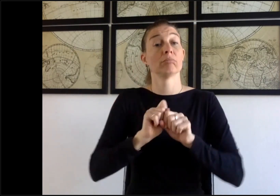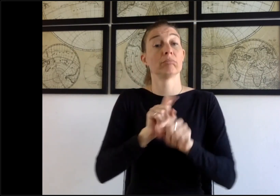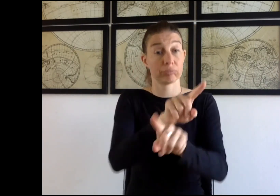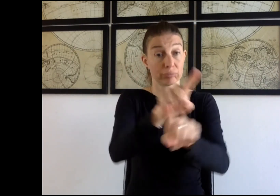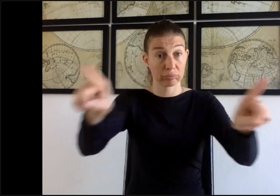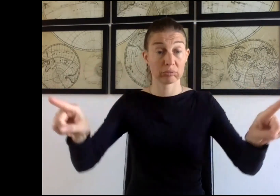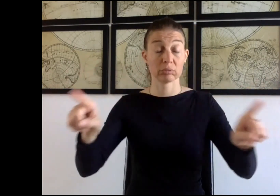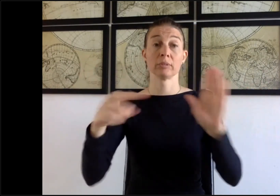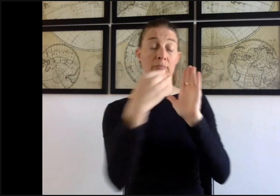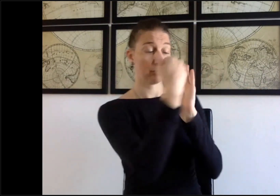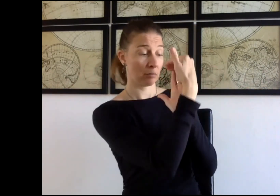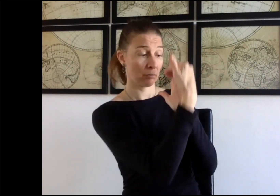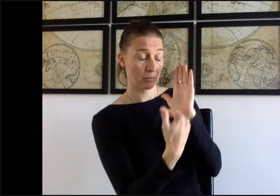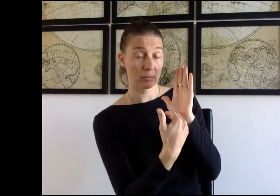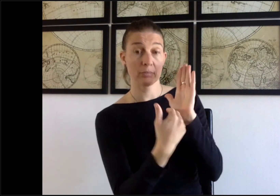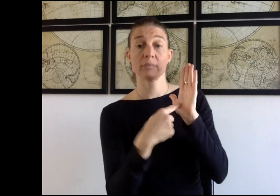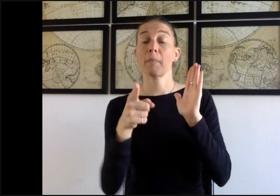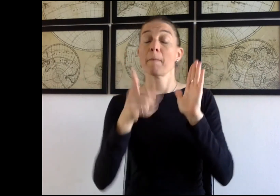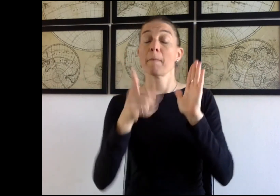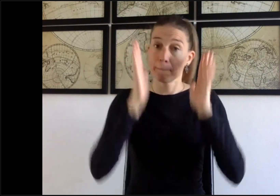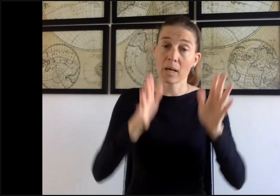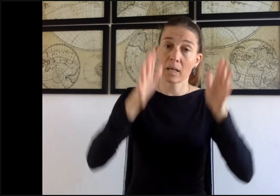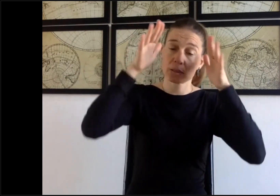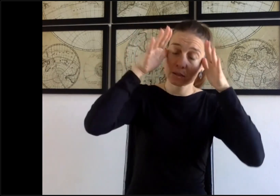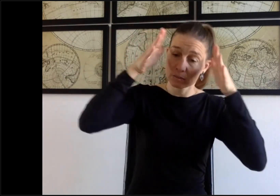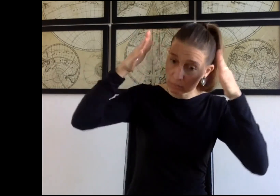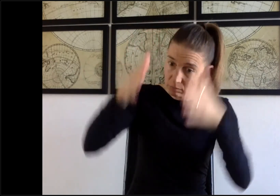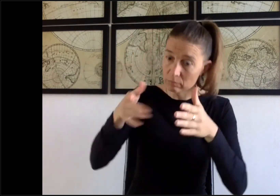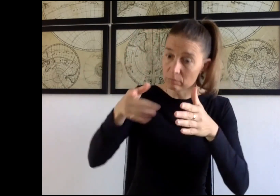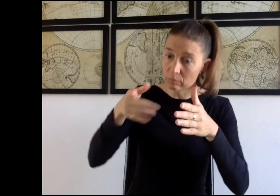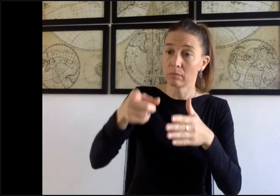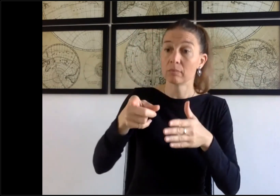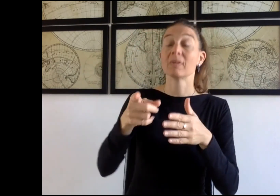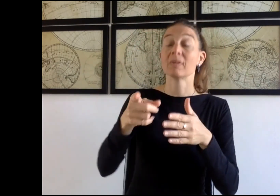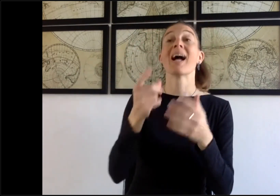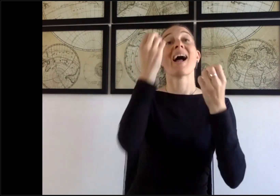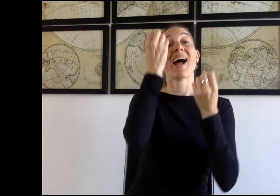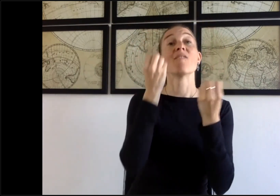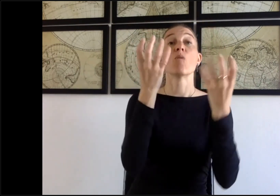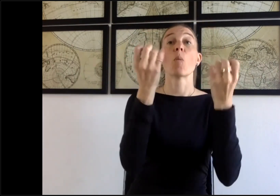that attention should be paid to the accessibility of information on personal care and other services.